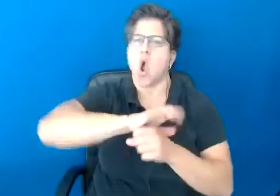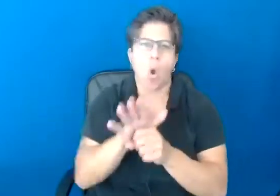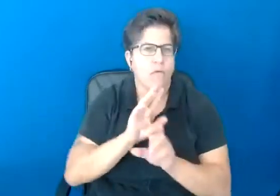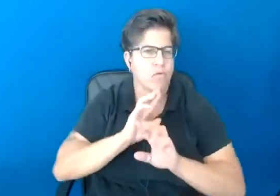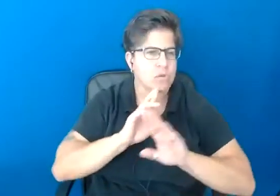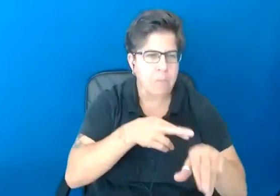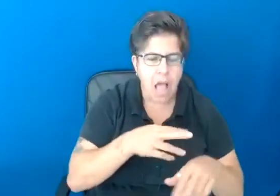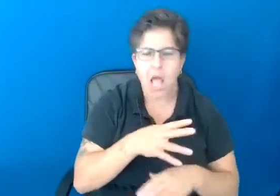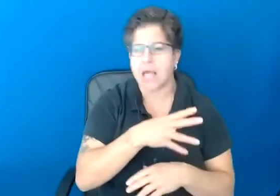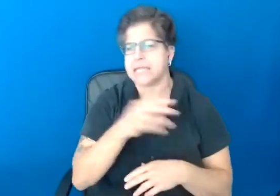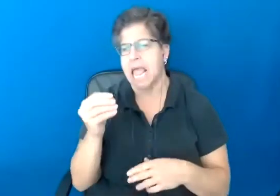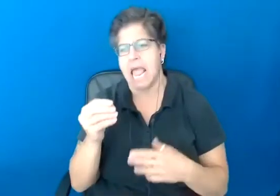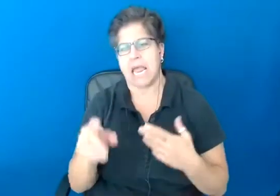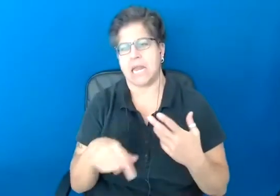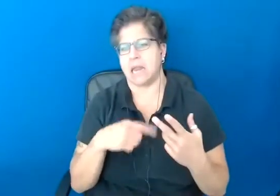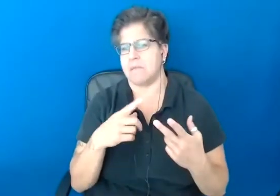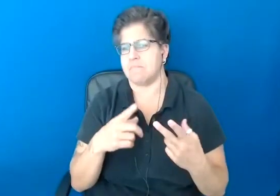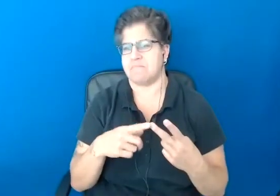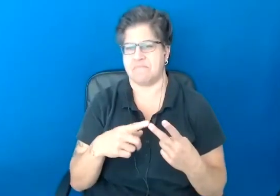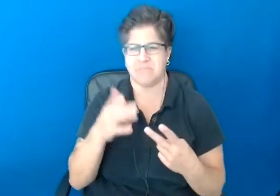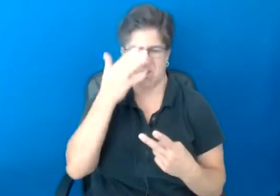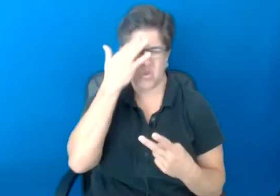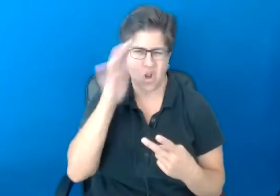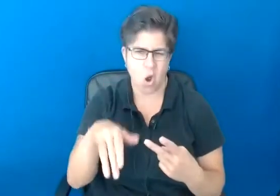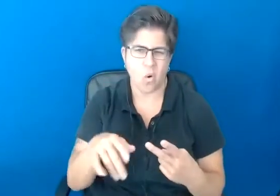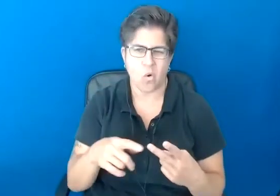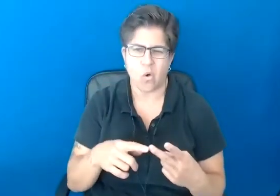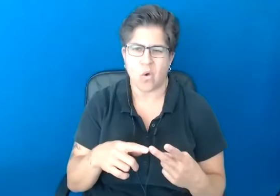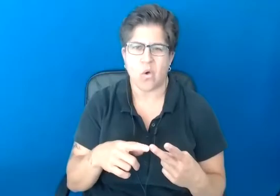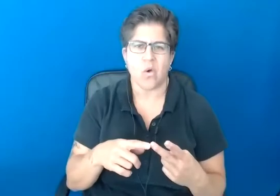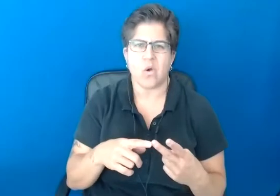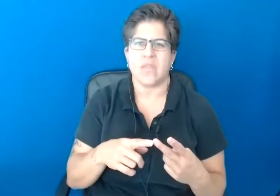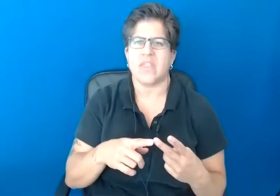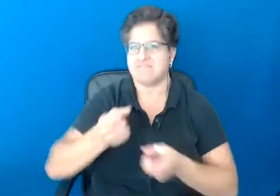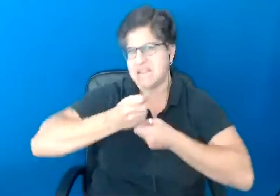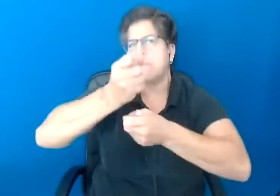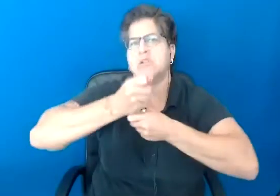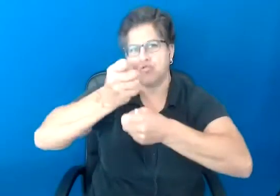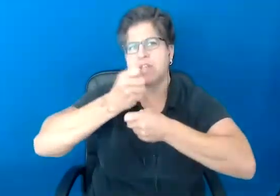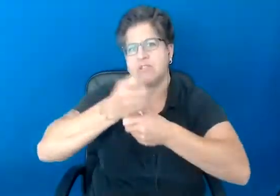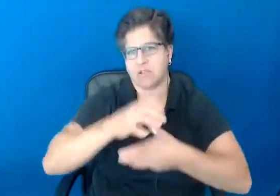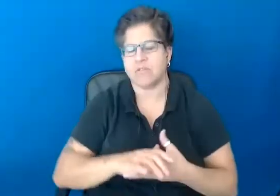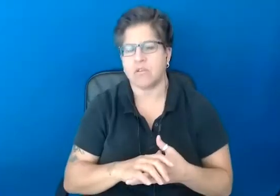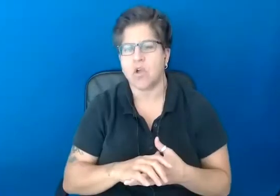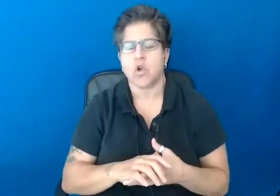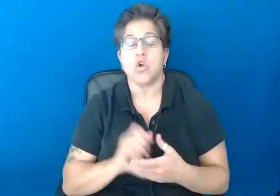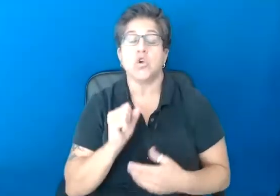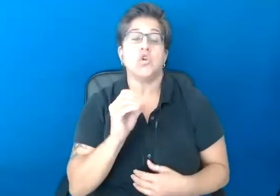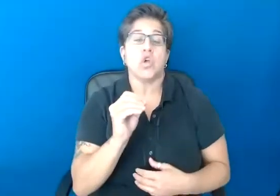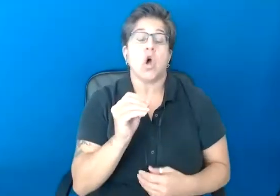demonstrations. And so we do, we don't necessarily address those per se. But I know in my